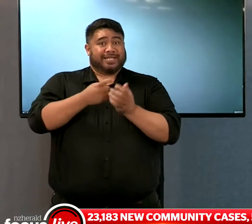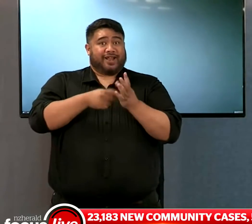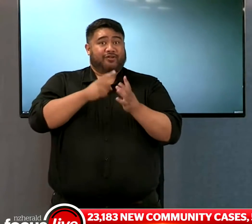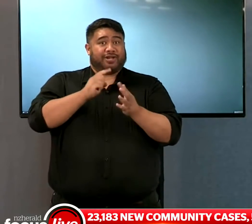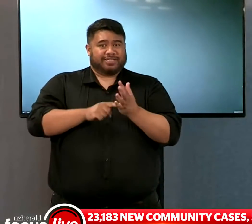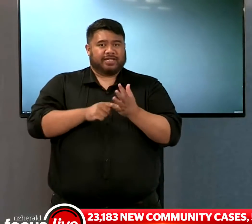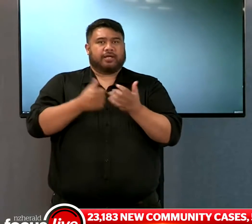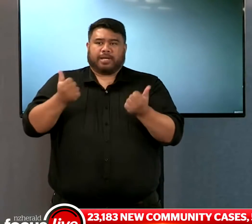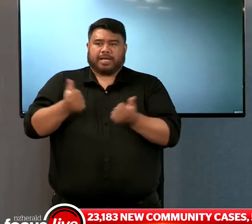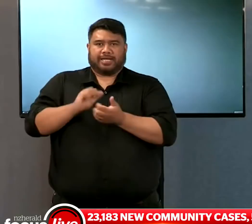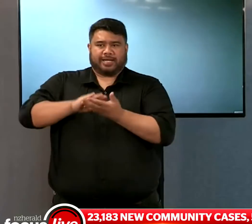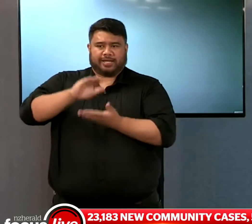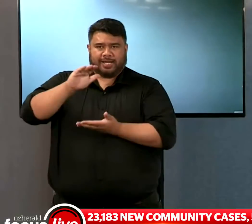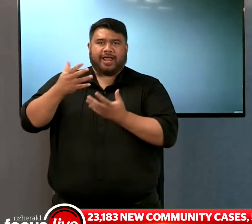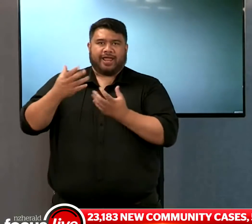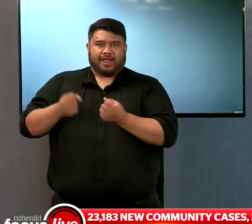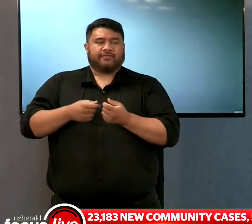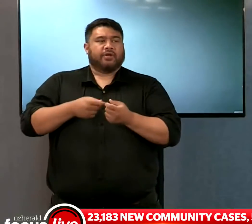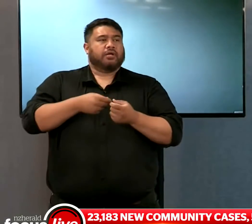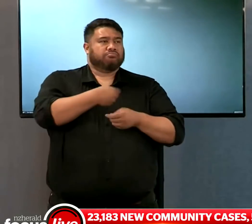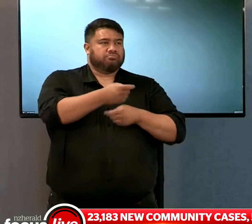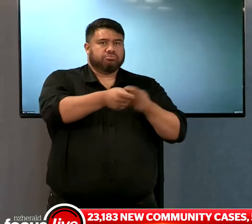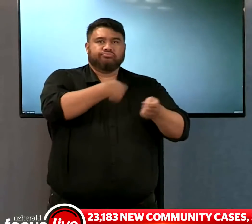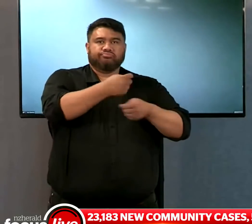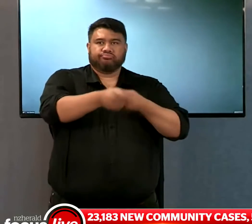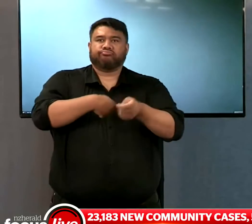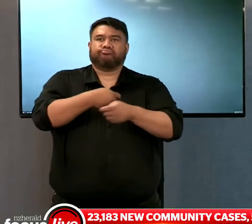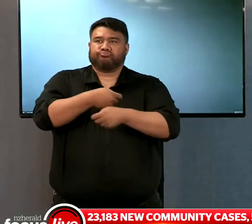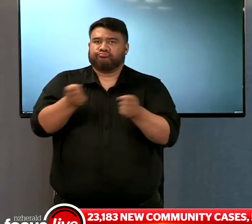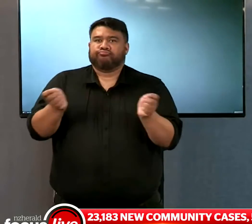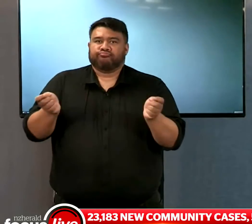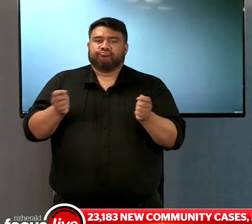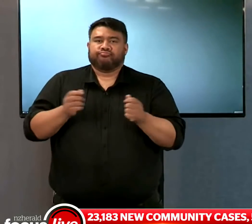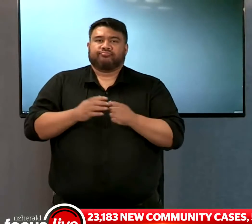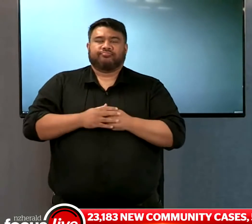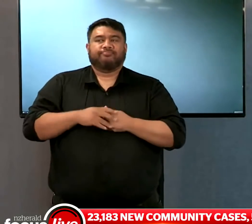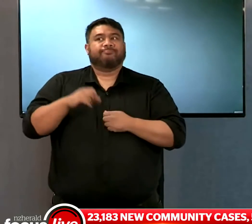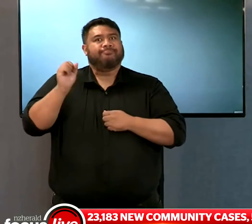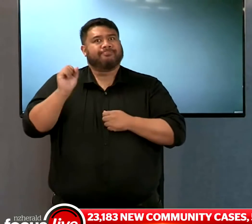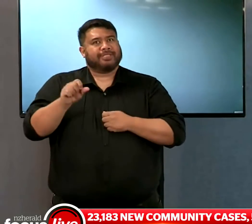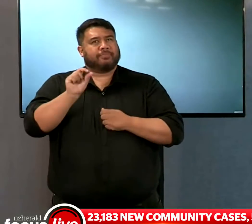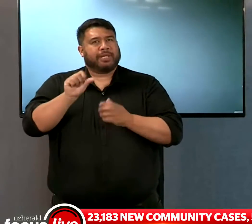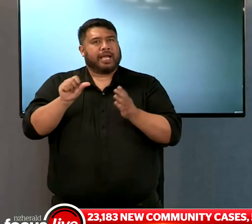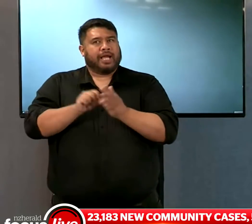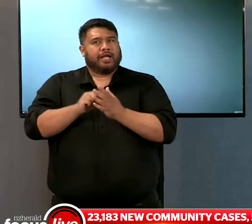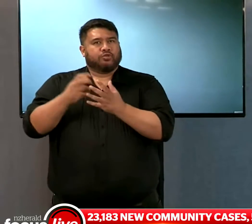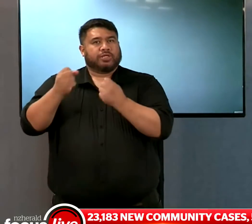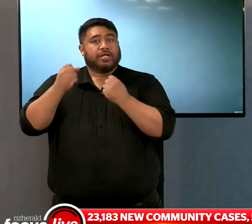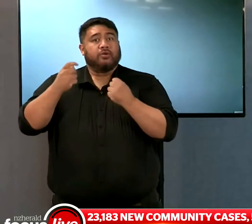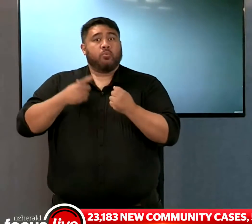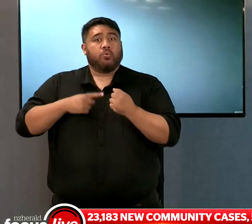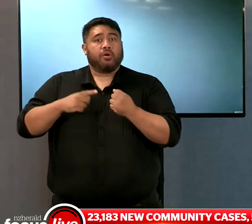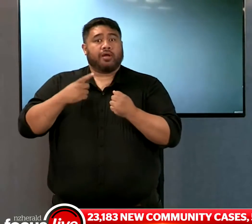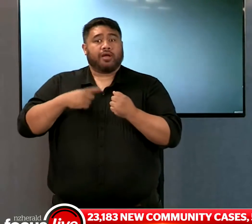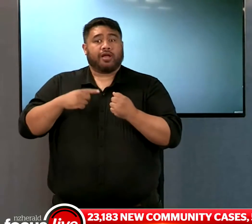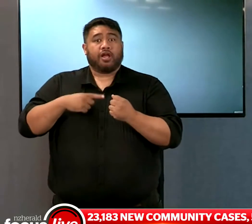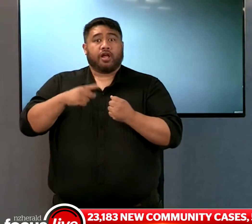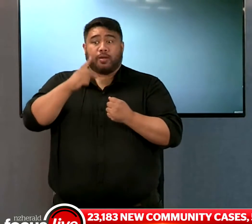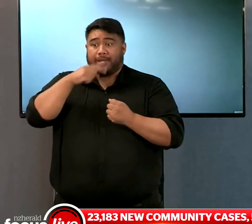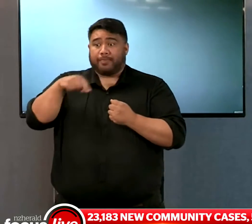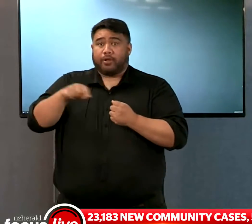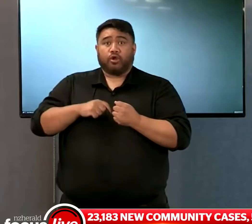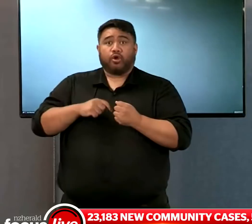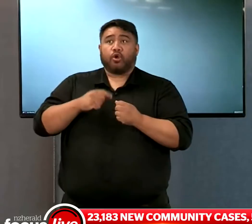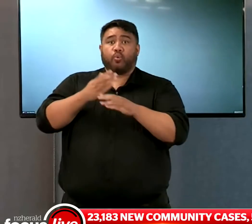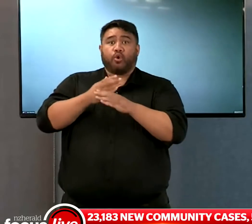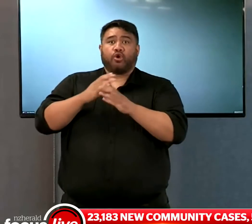supply chains. You will all be aware those supply chains are challenged, with many people who work in those supply